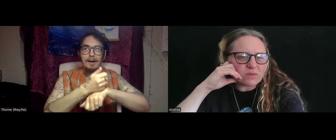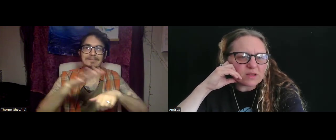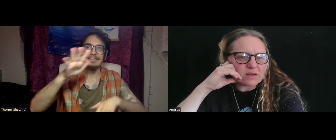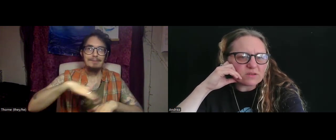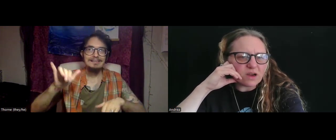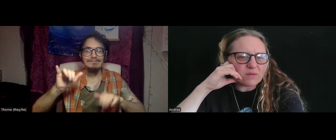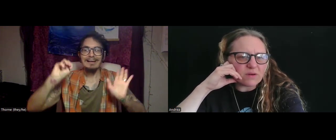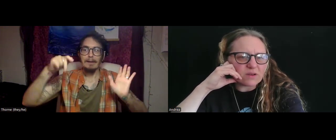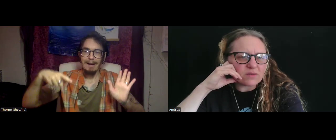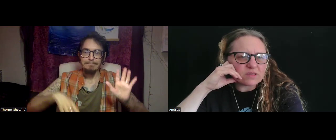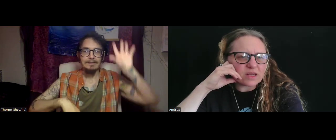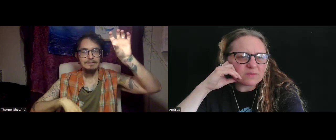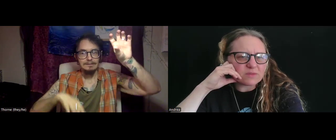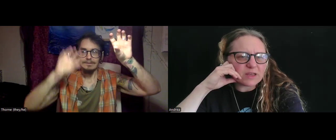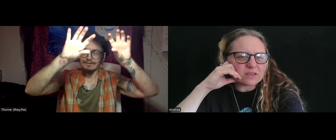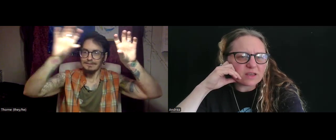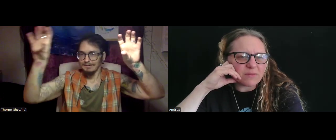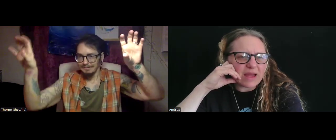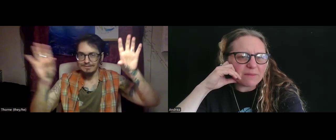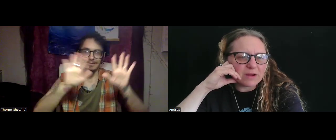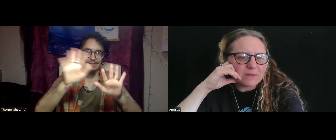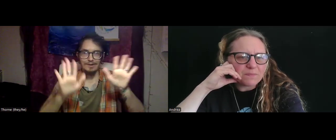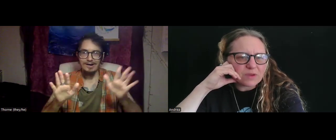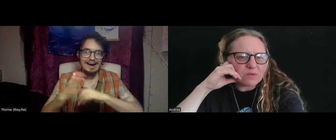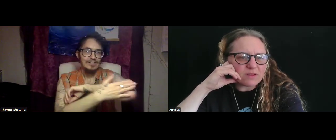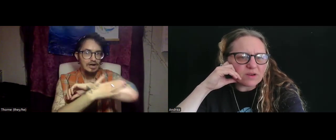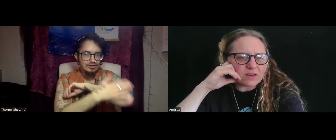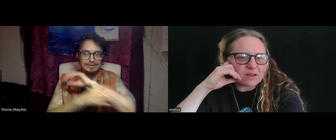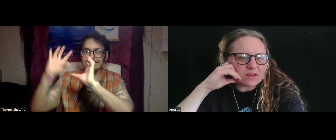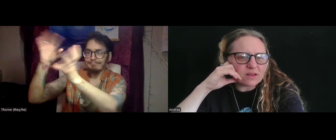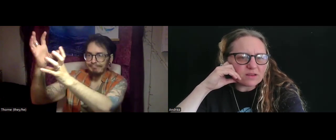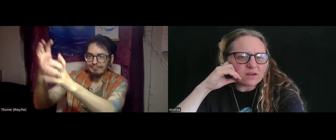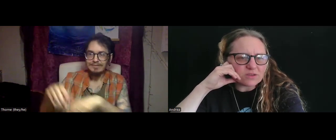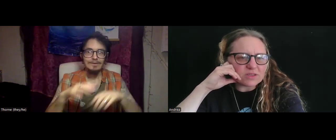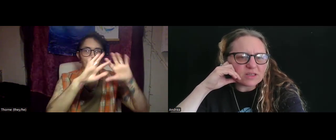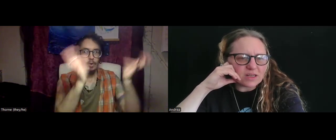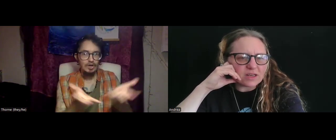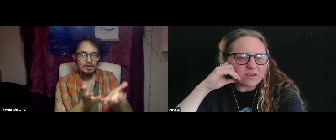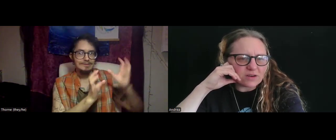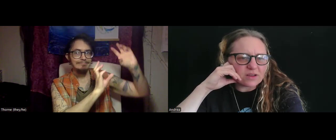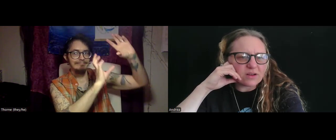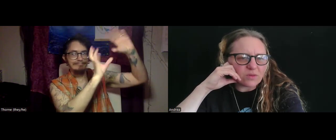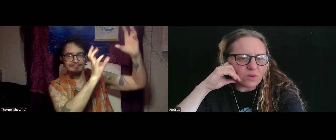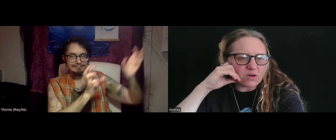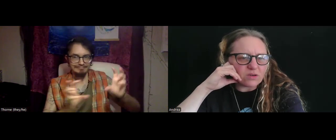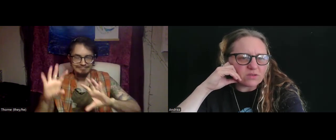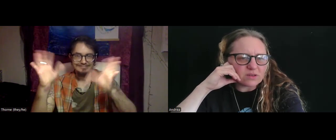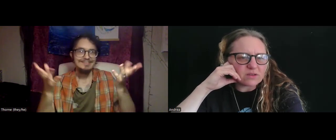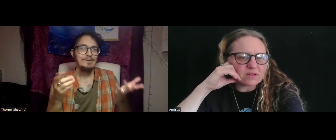what they talk about, setting up space like a map with different countries in it or the world or